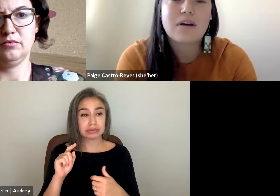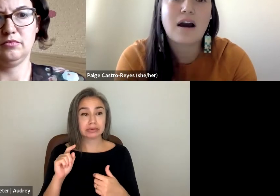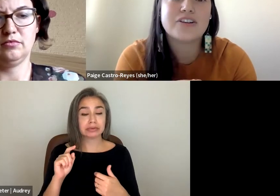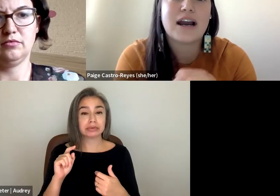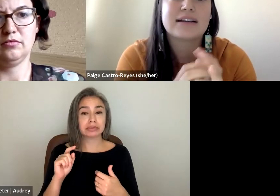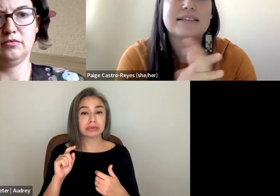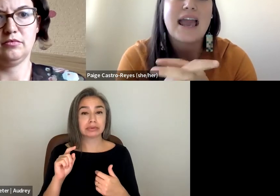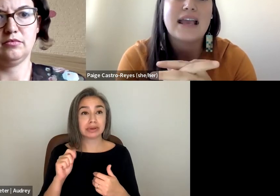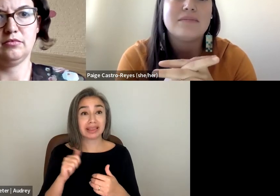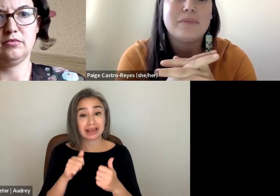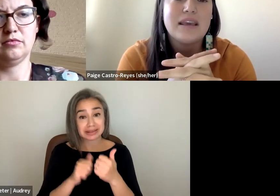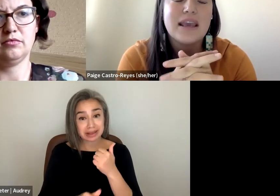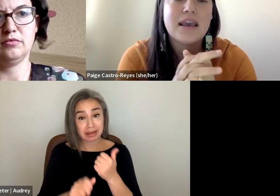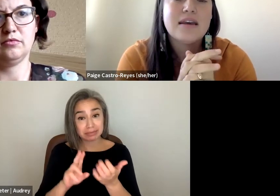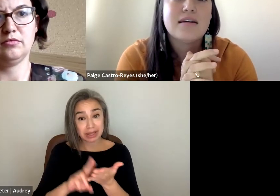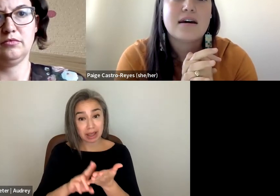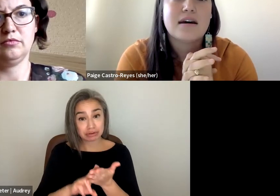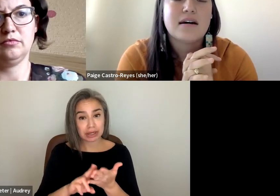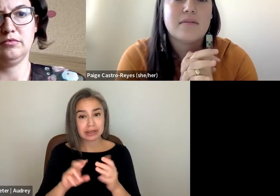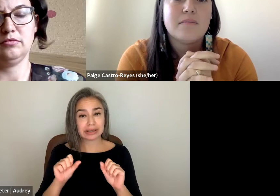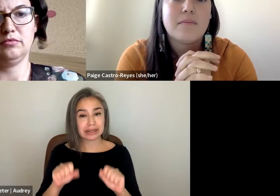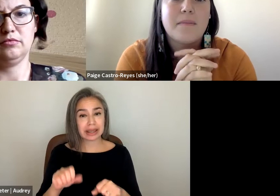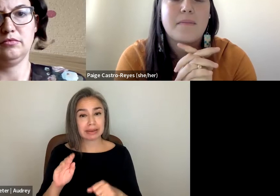the subcontracts can be,